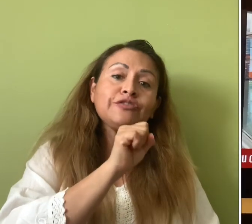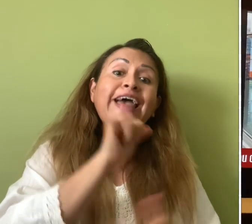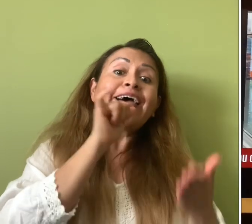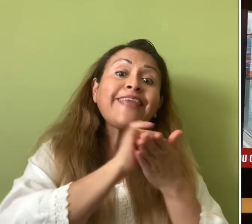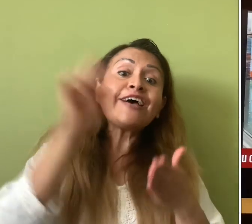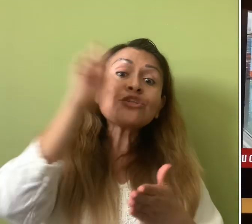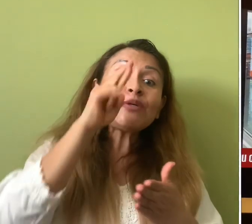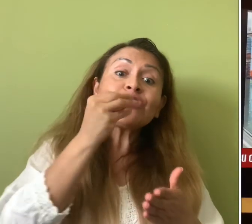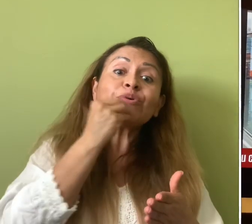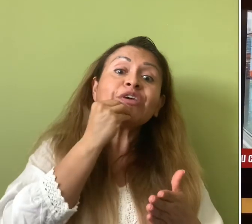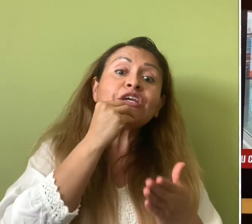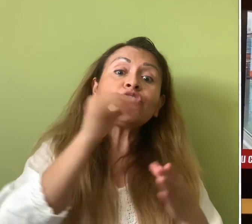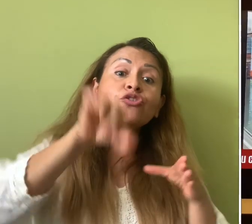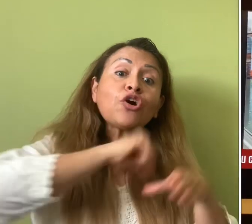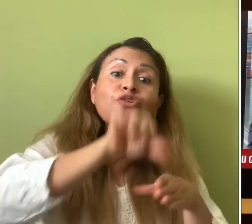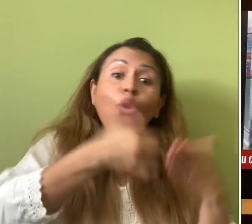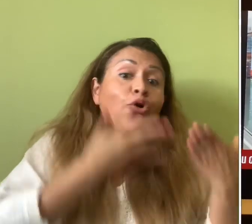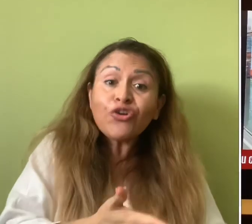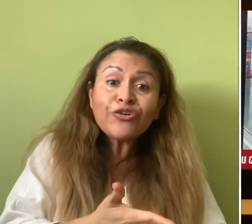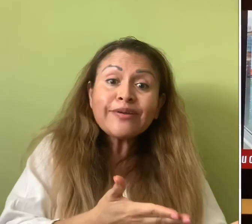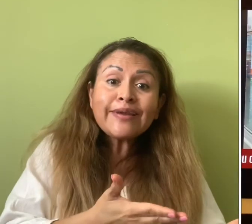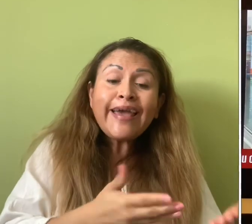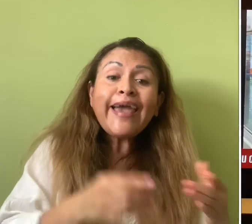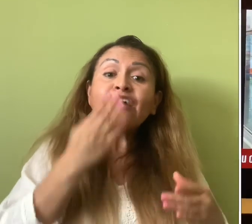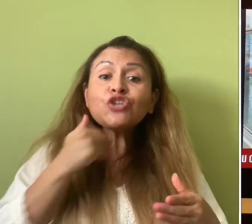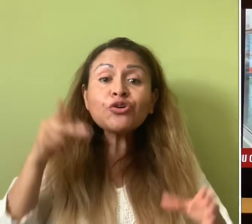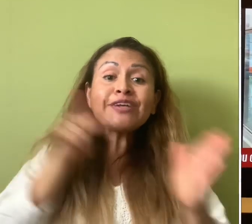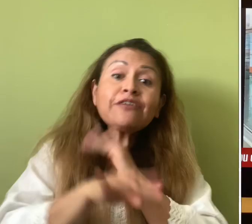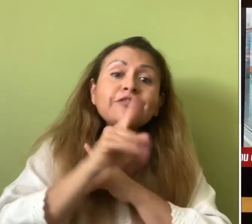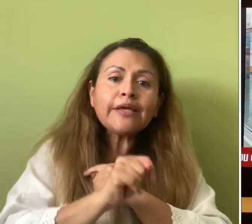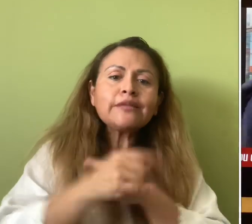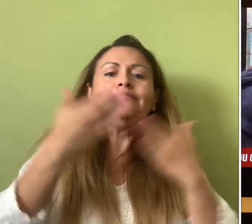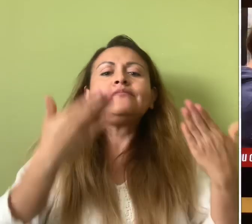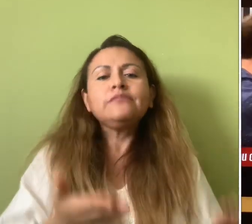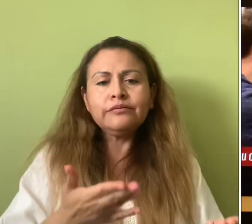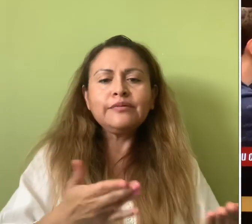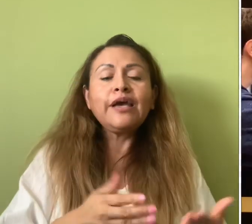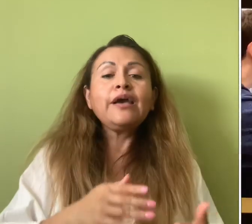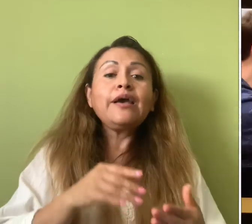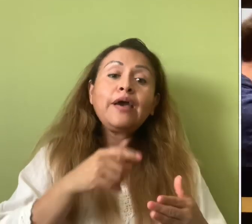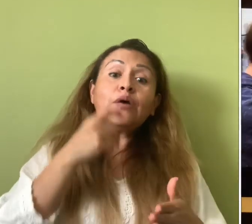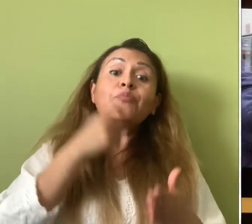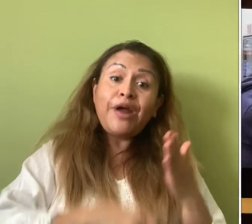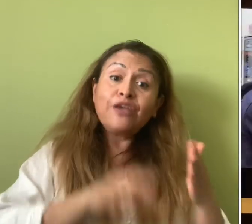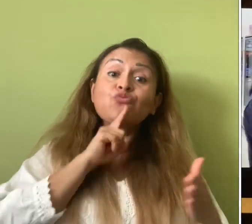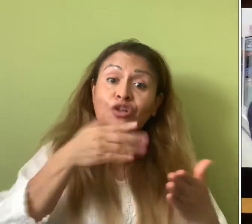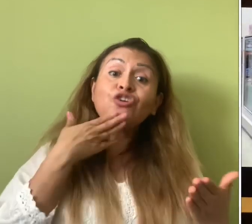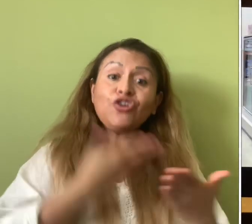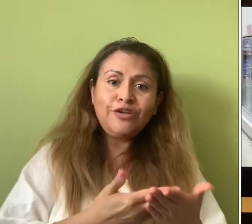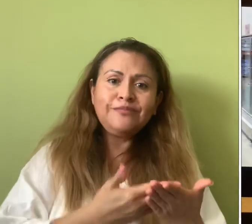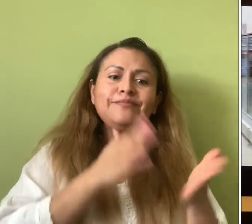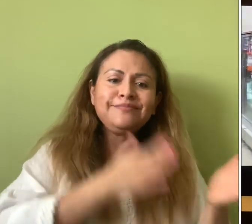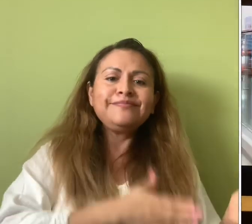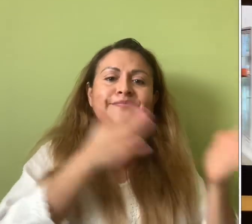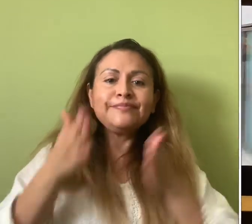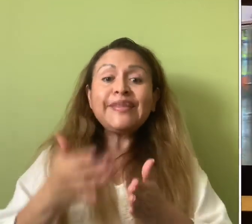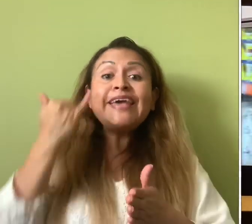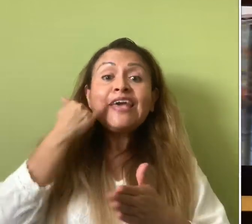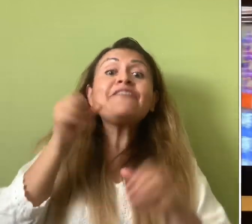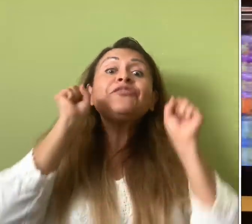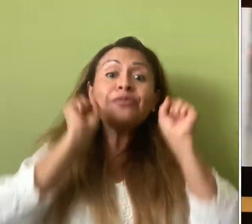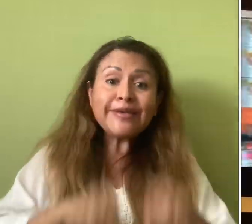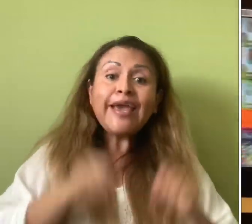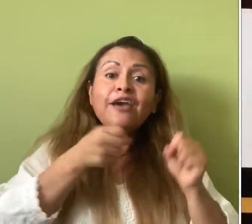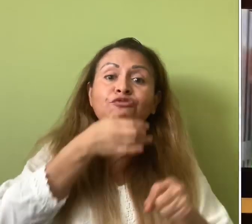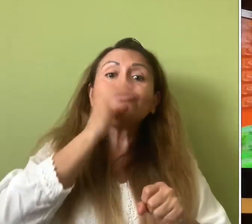yogurt. So hooray for them, because that's a really cool price and a really cool item to have here at Costco. Now, if you're a dairy eater, you got a